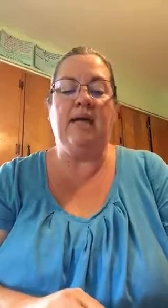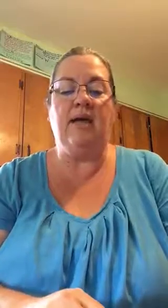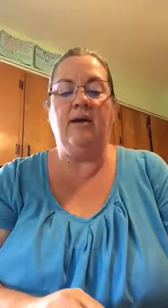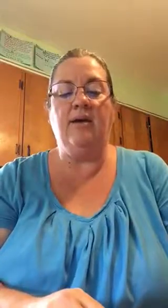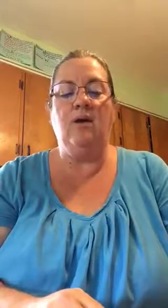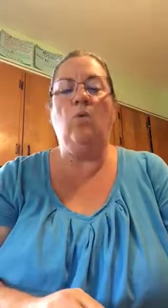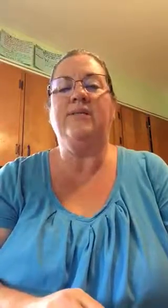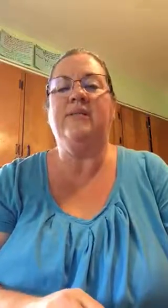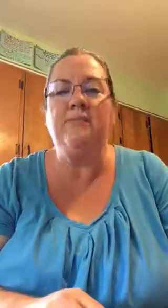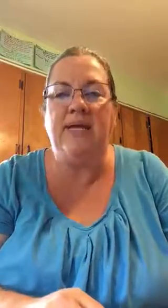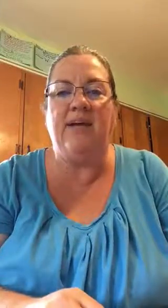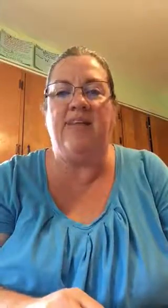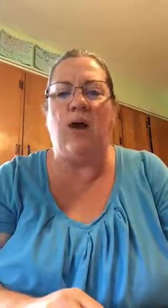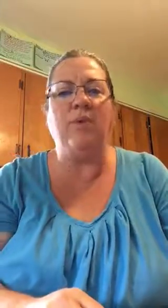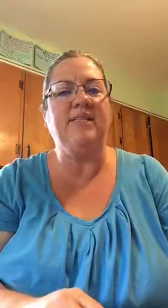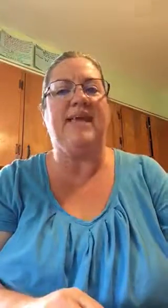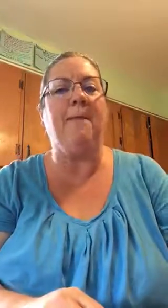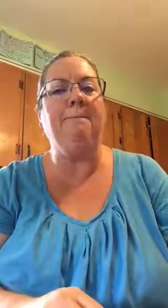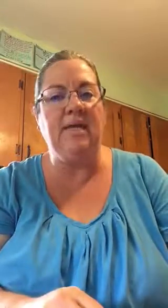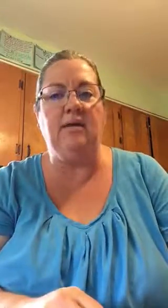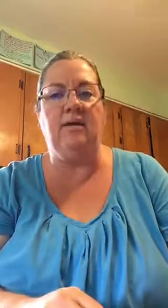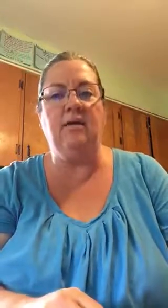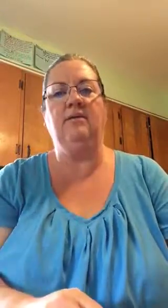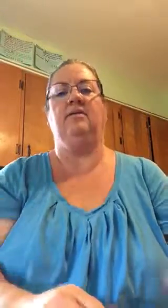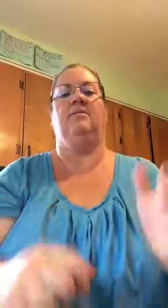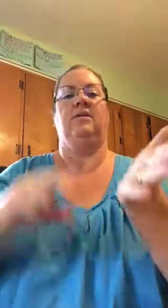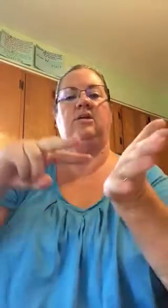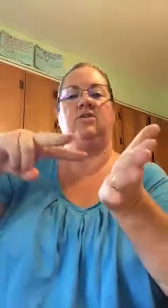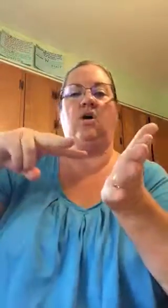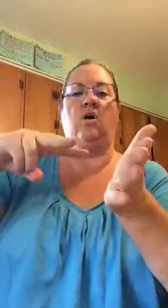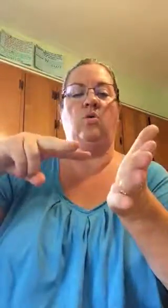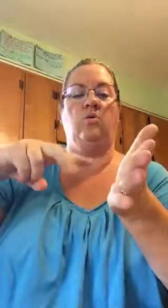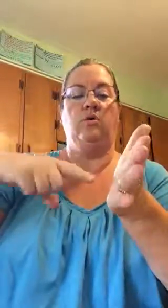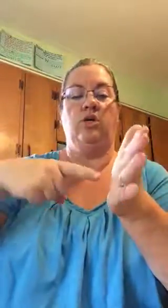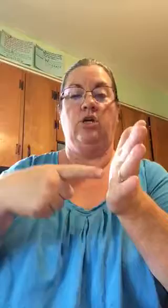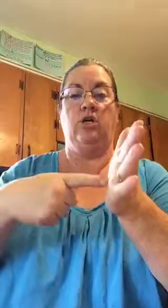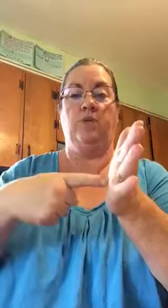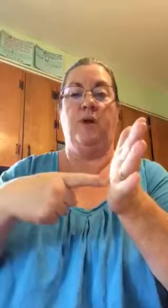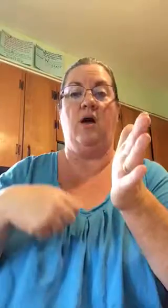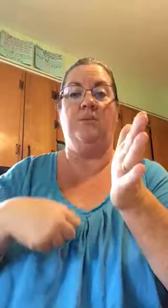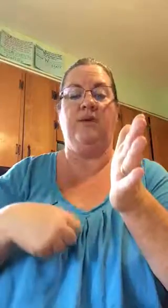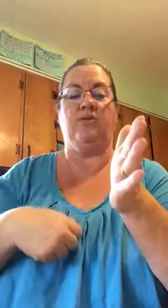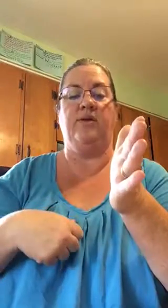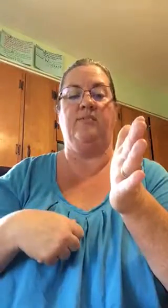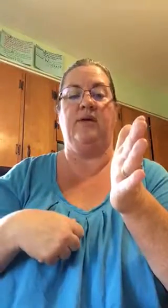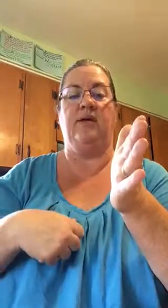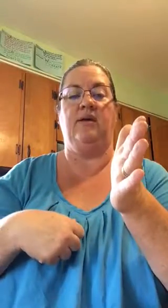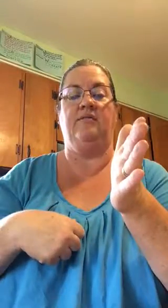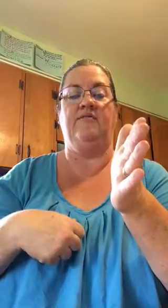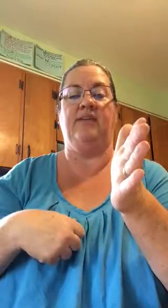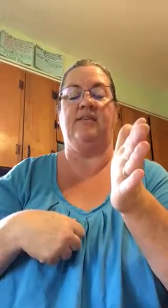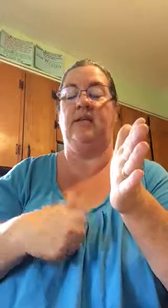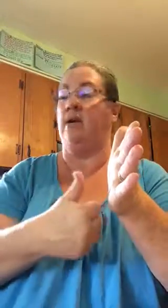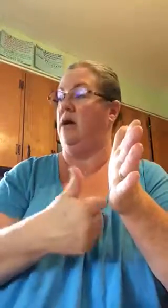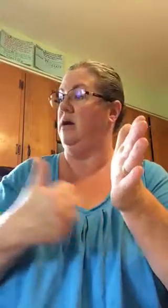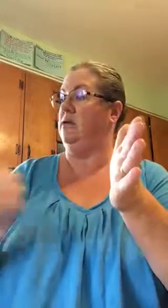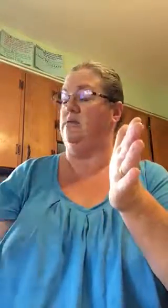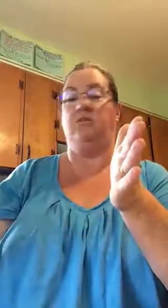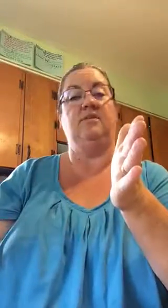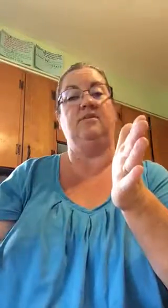Meaning. What's the meaning of that? What does that mean? So your palm is going to be facing to the